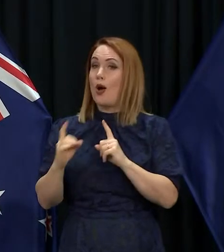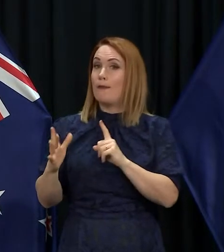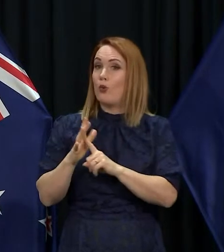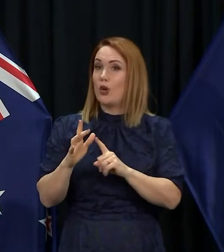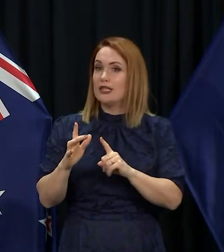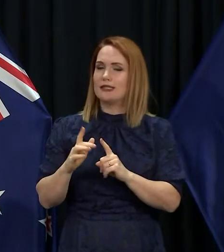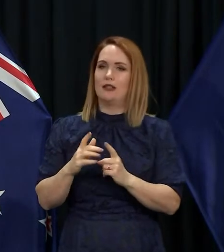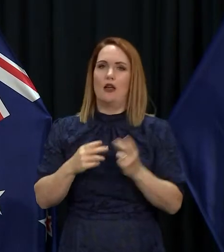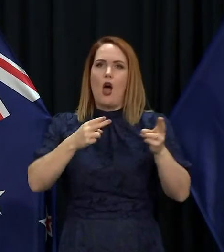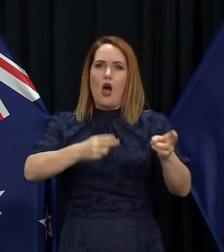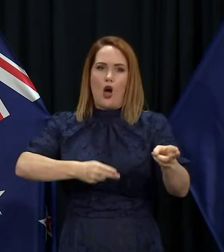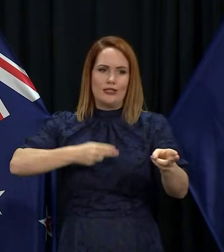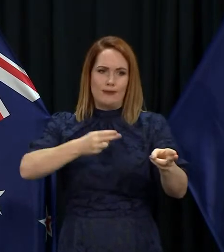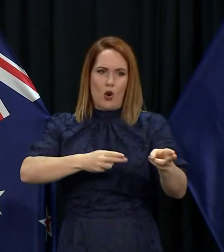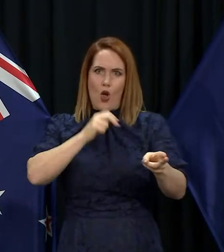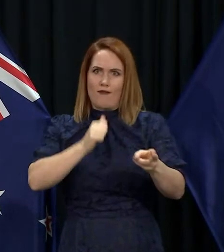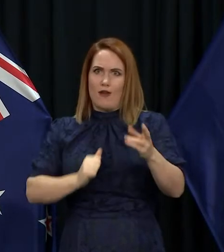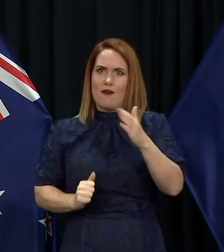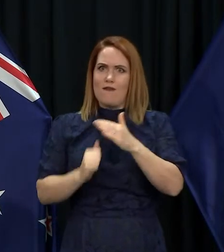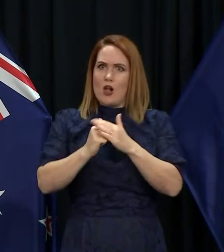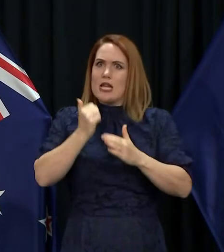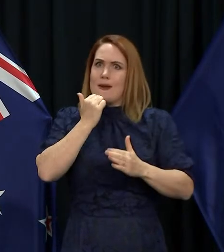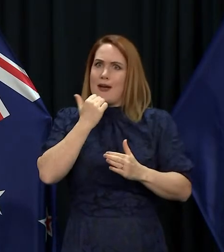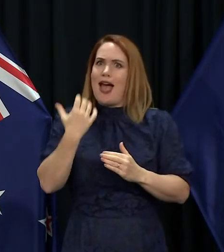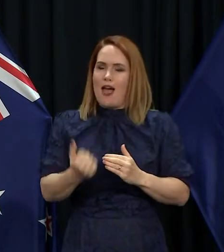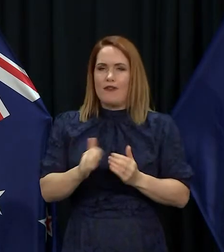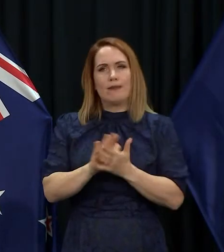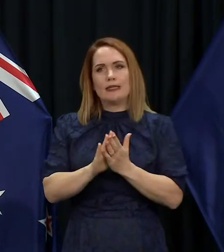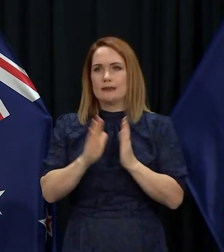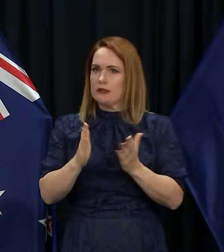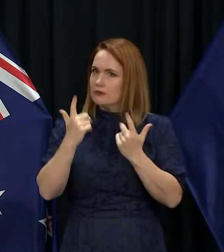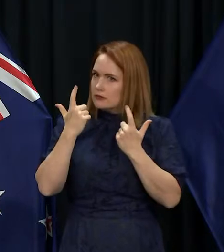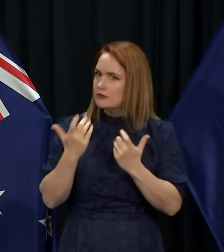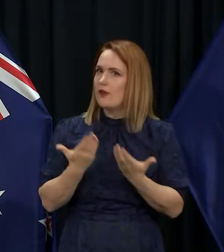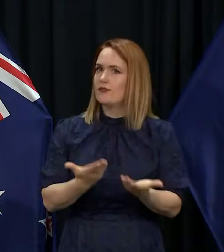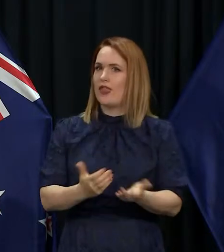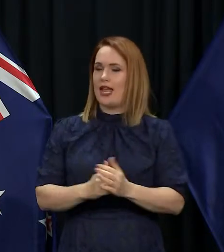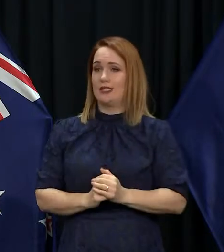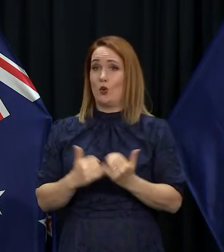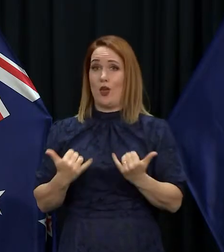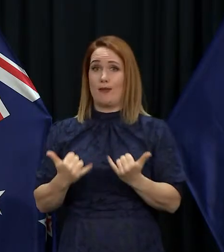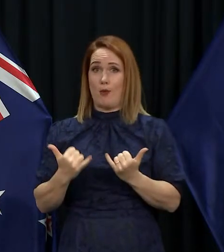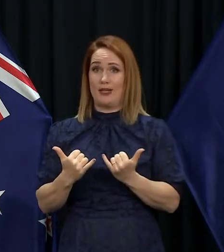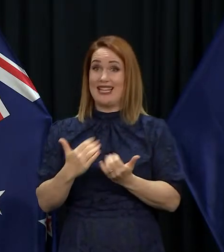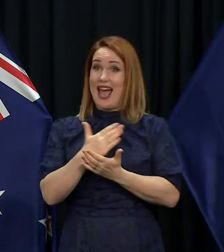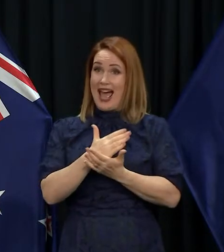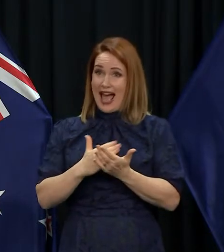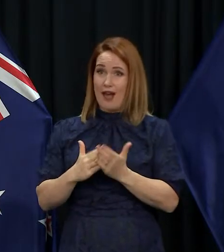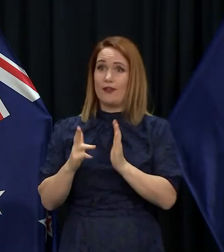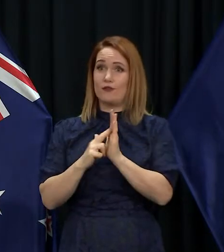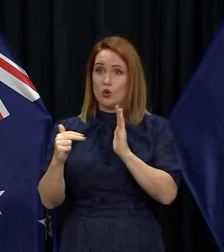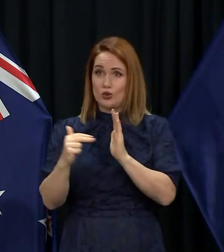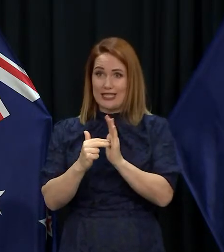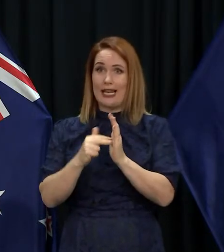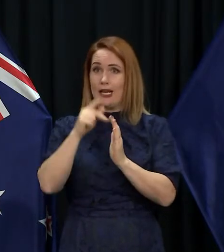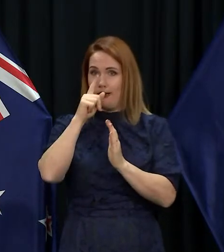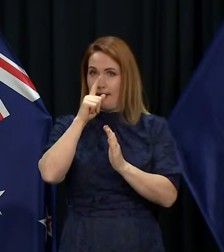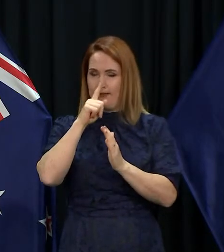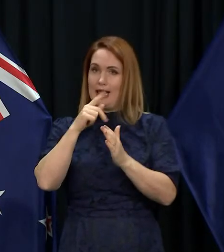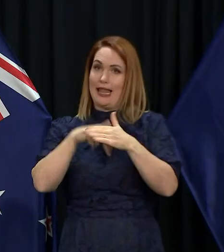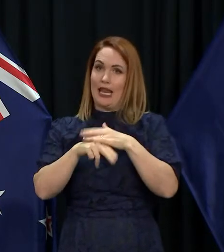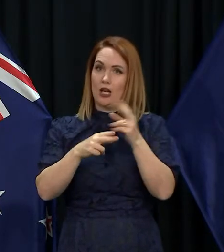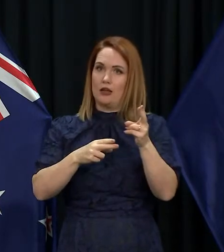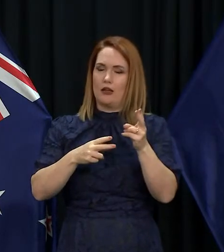what we've assessed today. And we still have, again, roughly half of the country's hospitalisations being carried in the Auckland region.